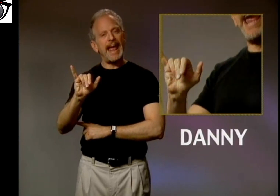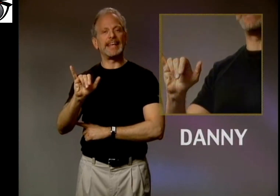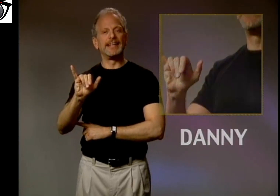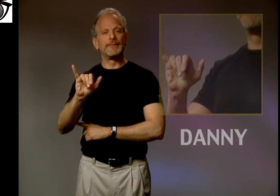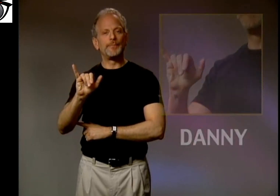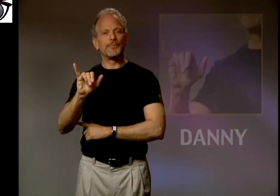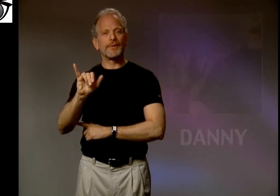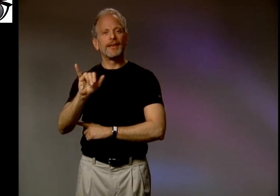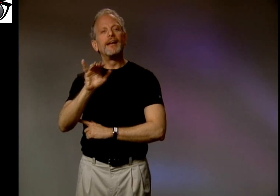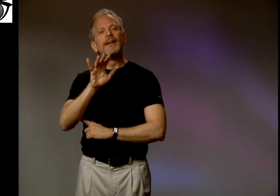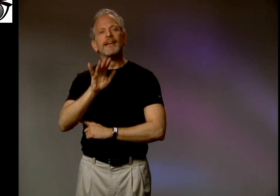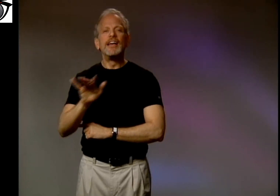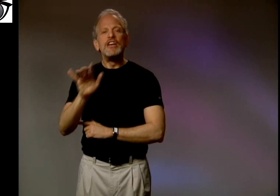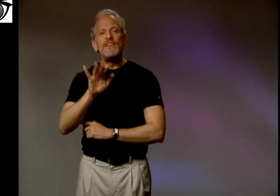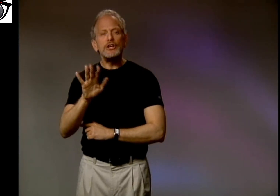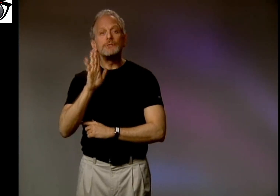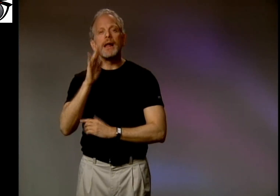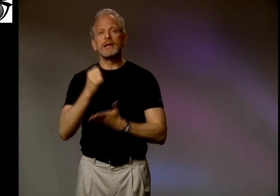Danny.